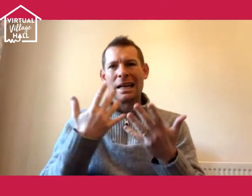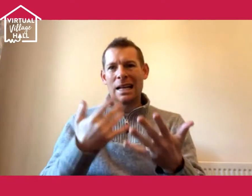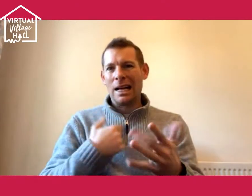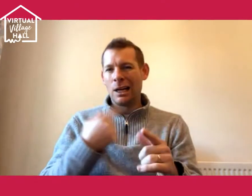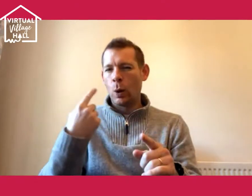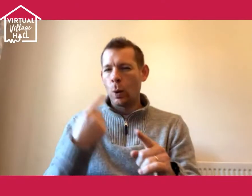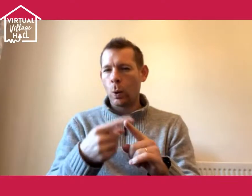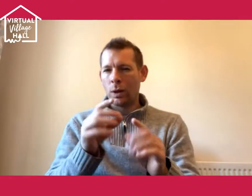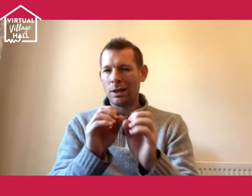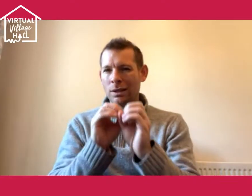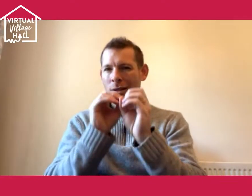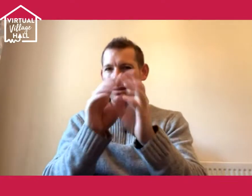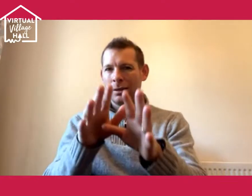person.